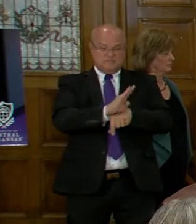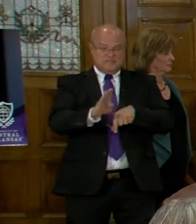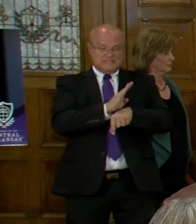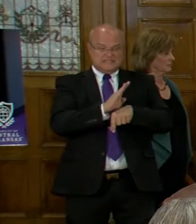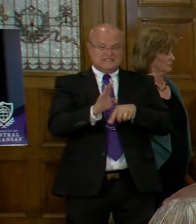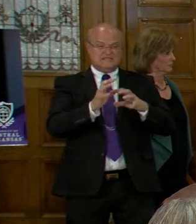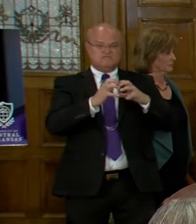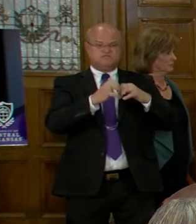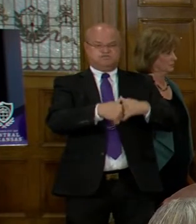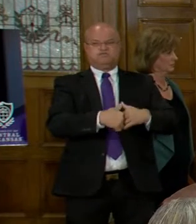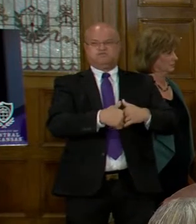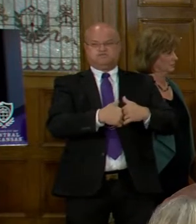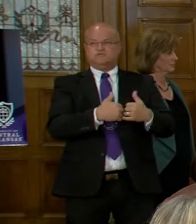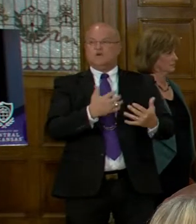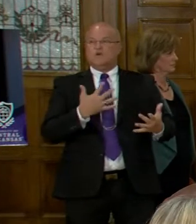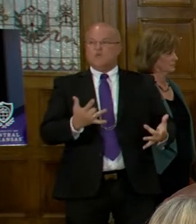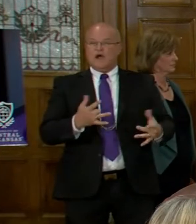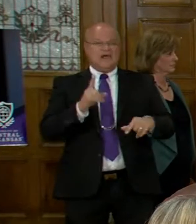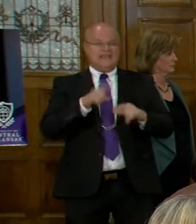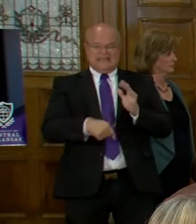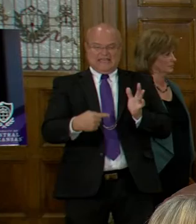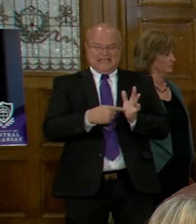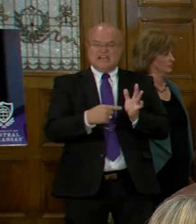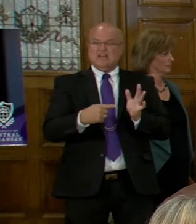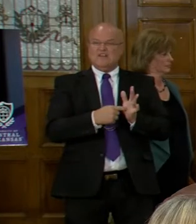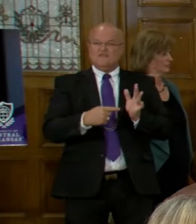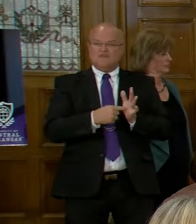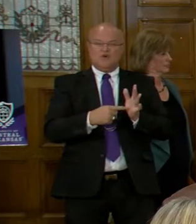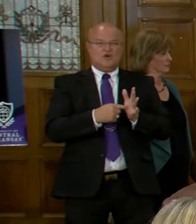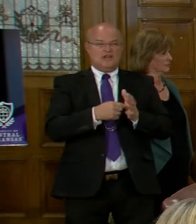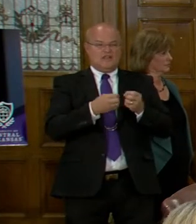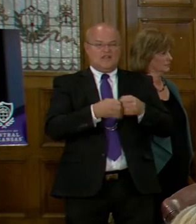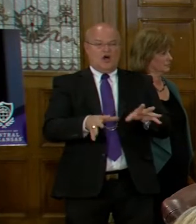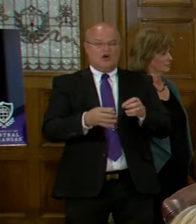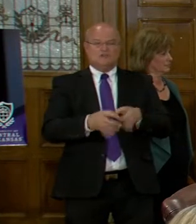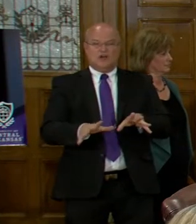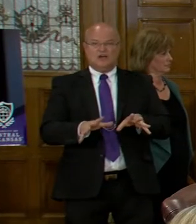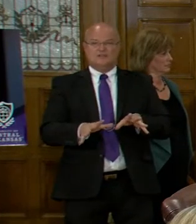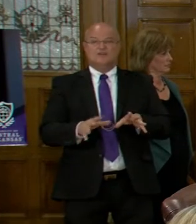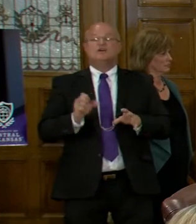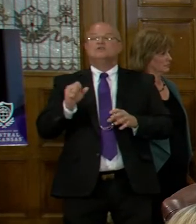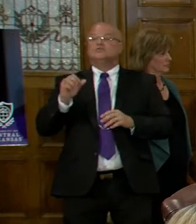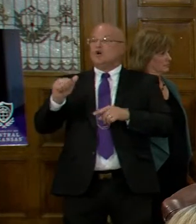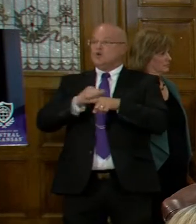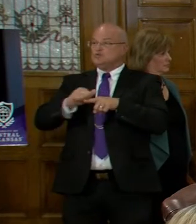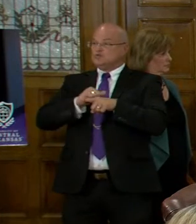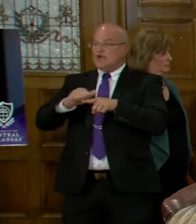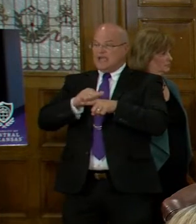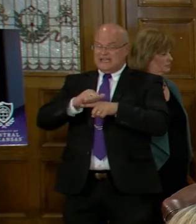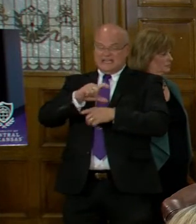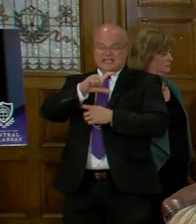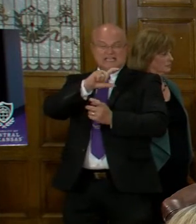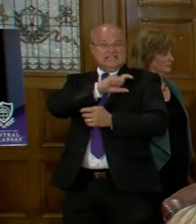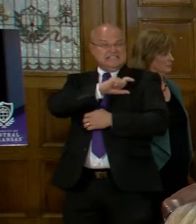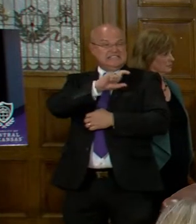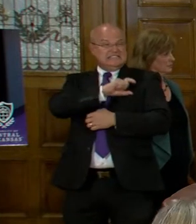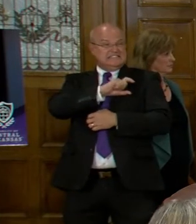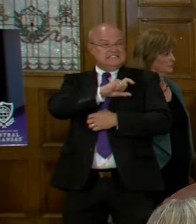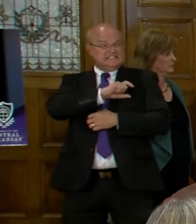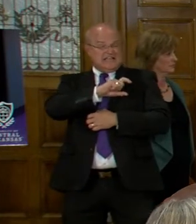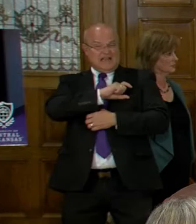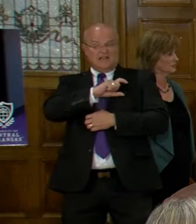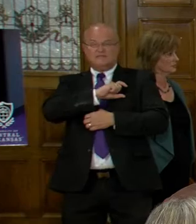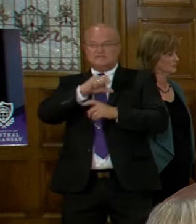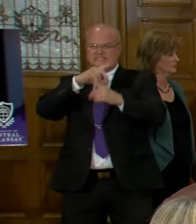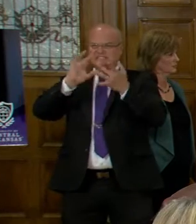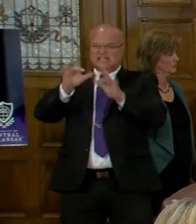it ceases to exist because they can't afford the losses. So training cyber defenders won't only create the